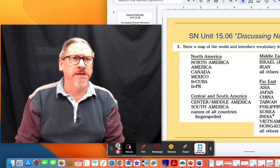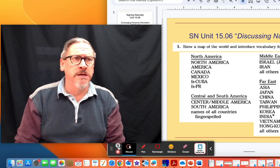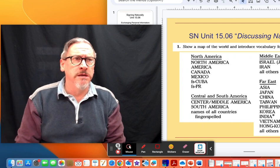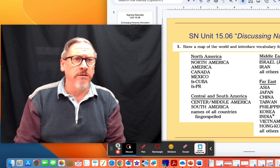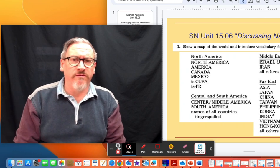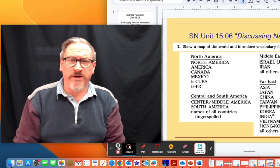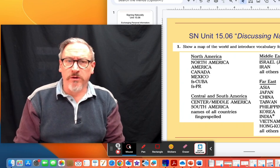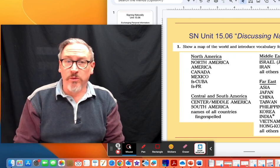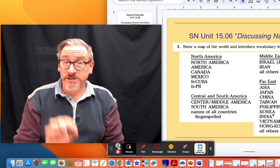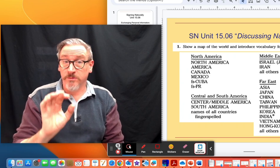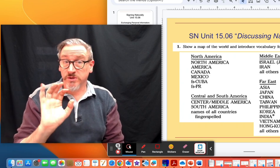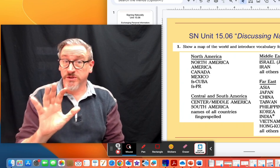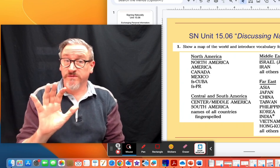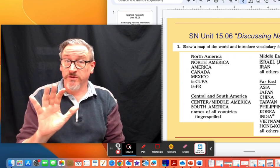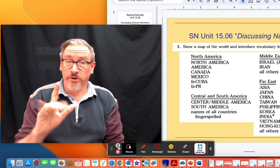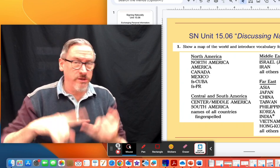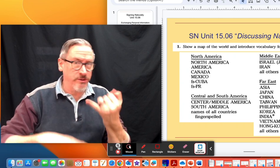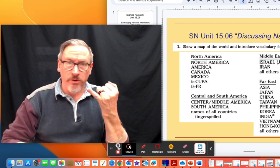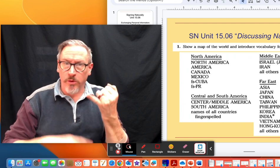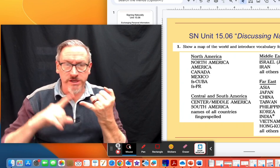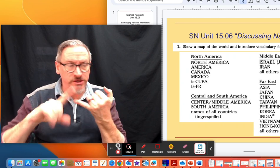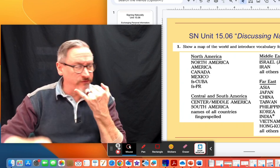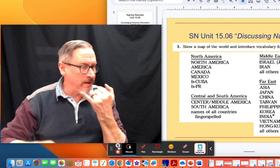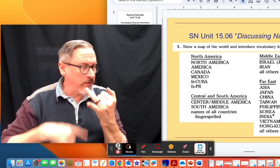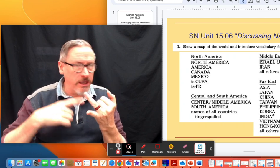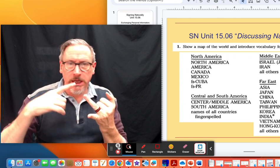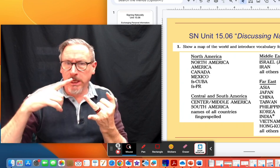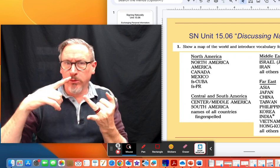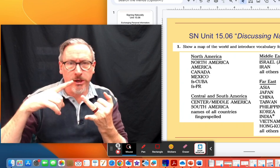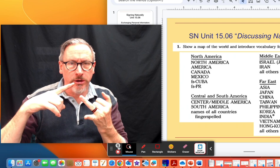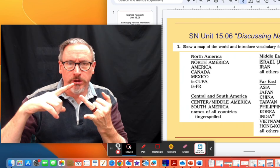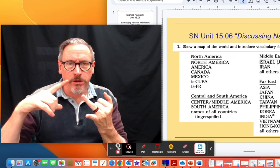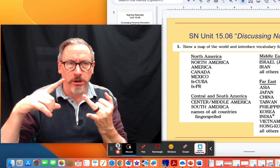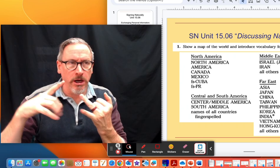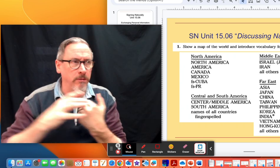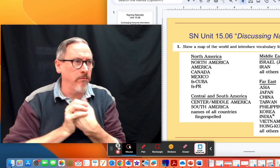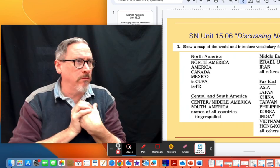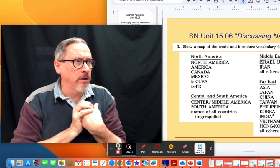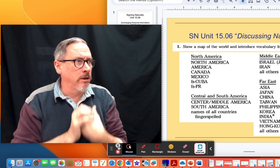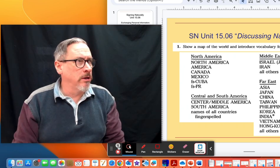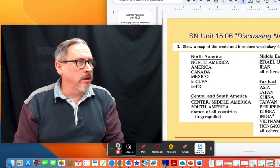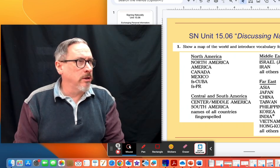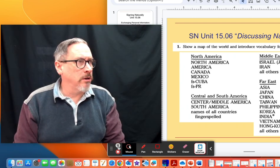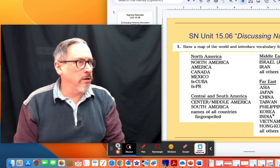is figure out the ones that are most useful to you. What is your family? What are your